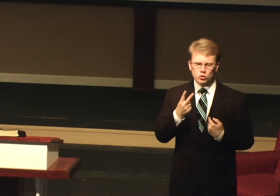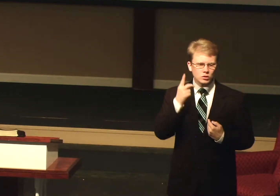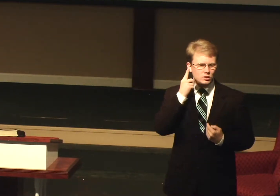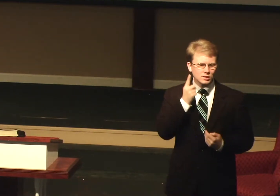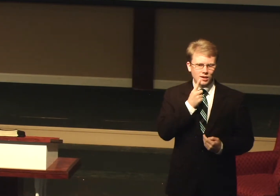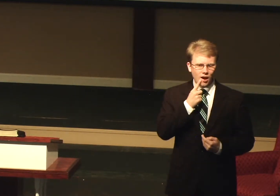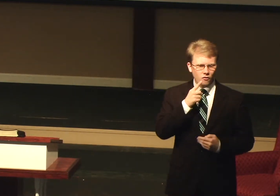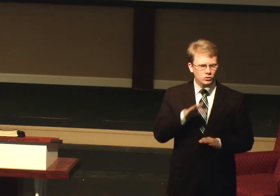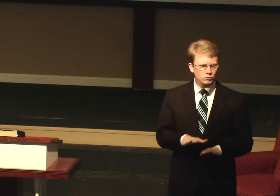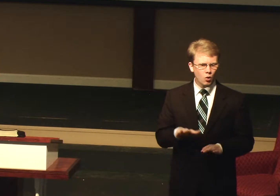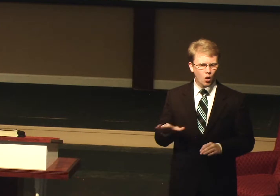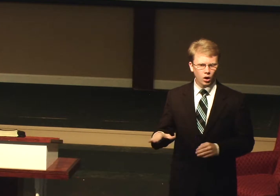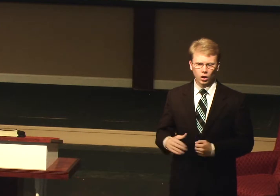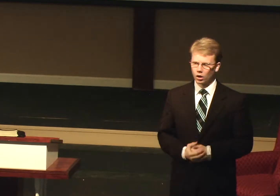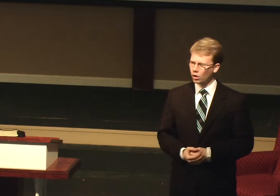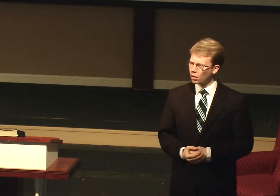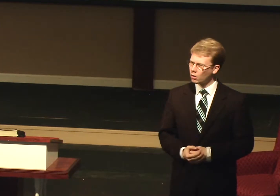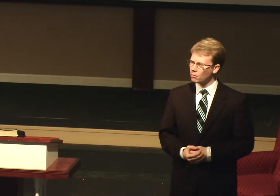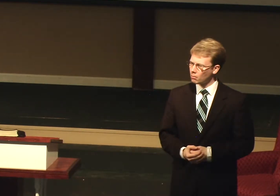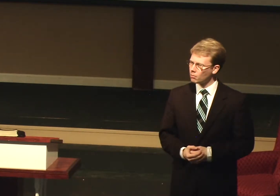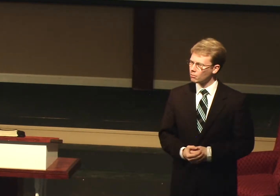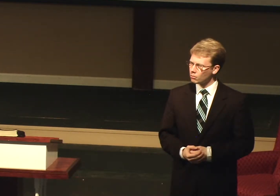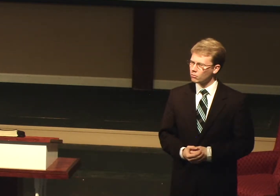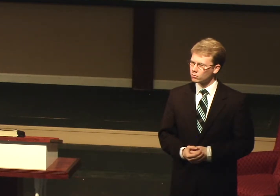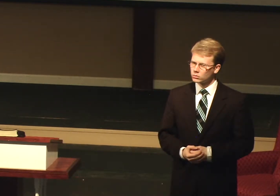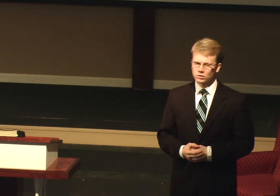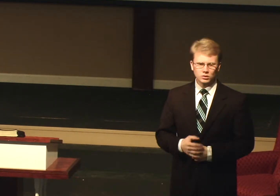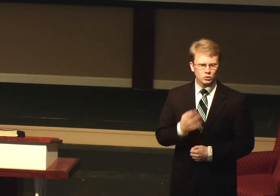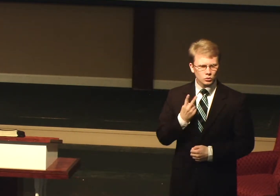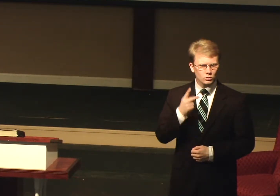She says, I have a friend that has two small children.